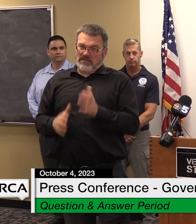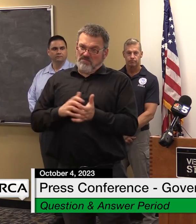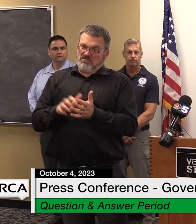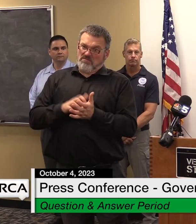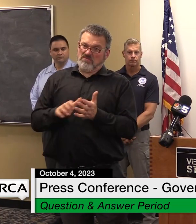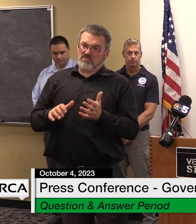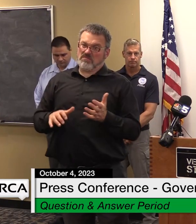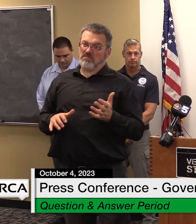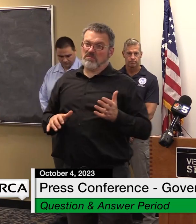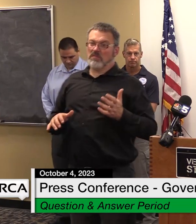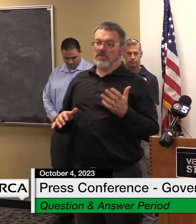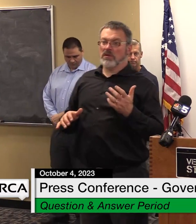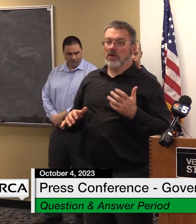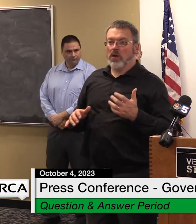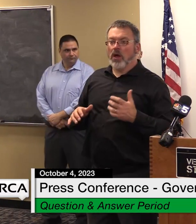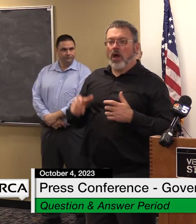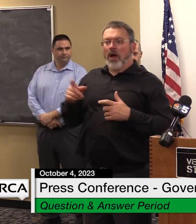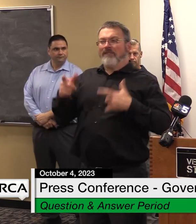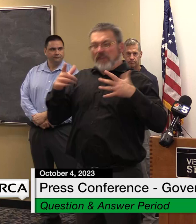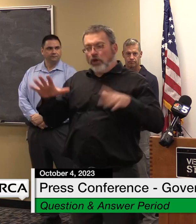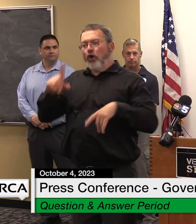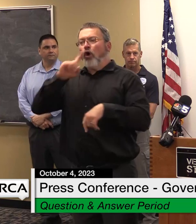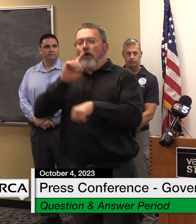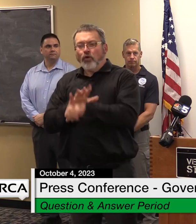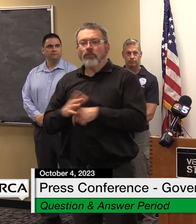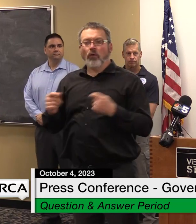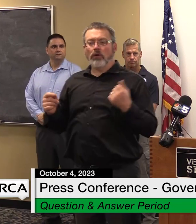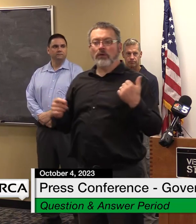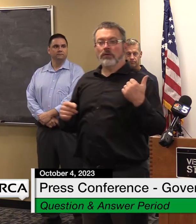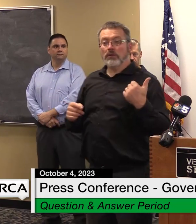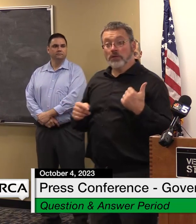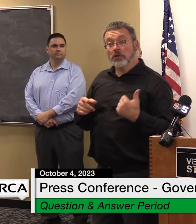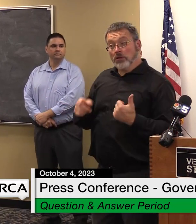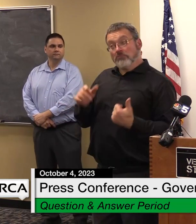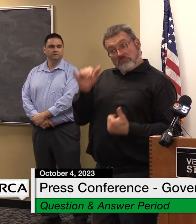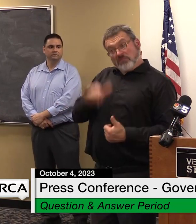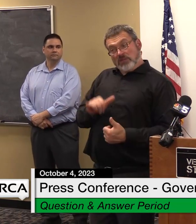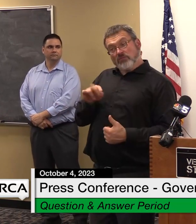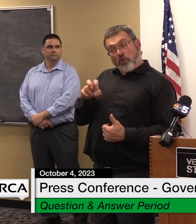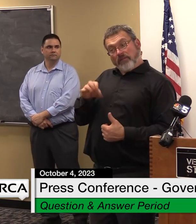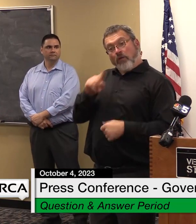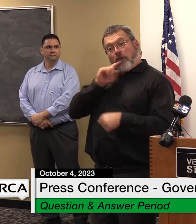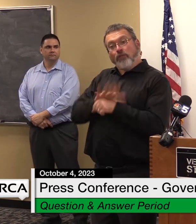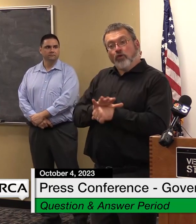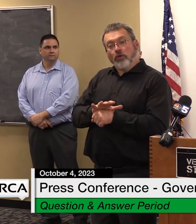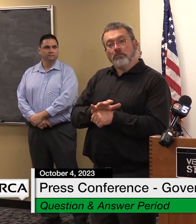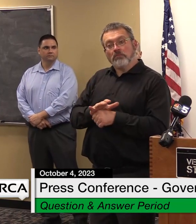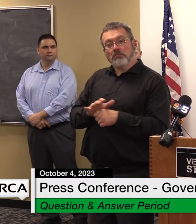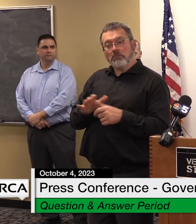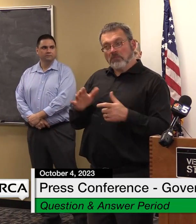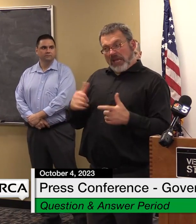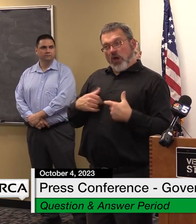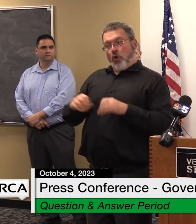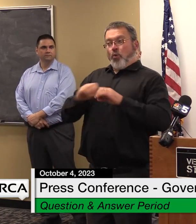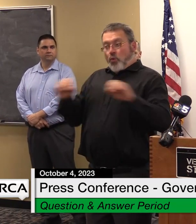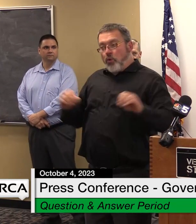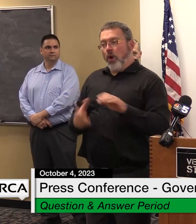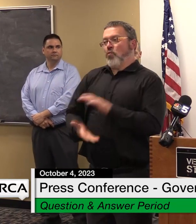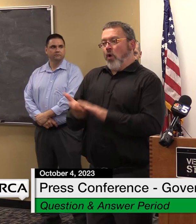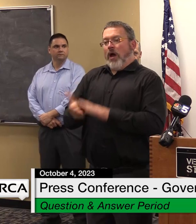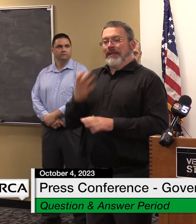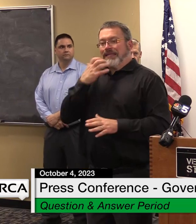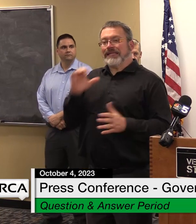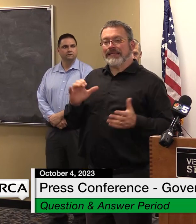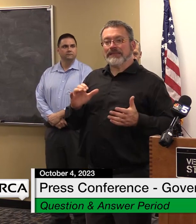people have like affirmatively said I don't have heat? Right. Those are the only ones that have affirmatively said that they don't have heat or complete heat. We don't